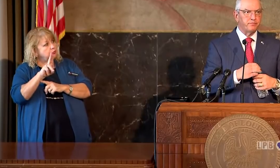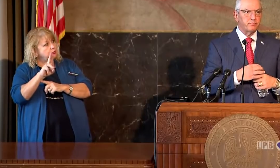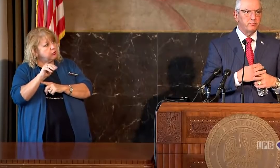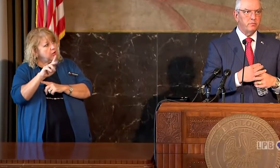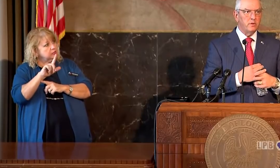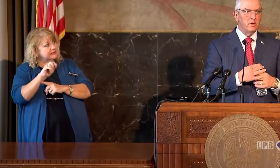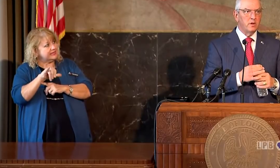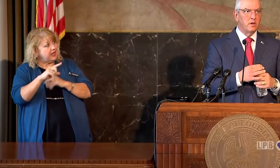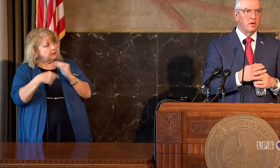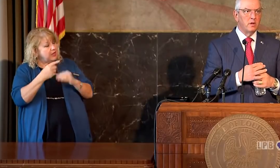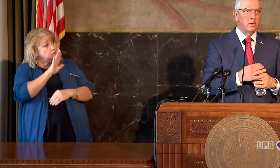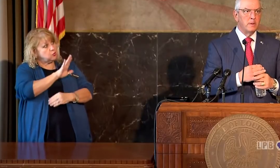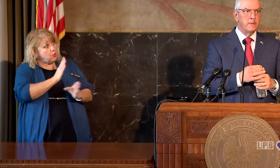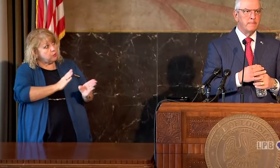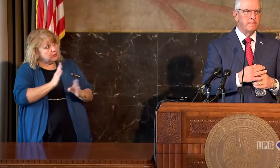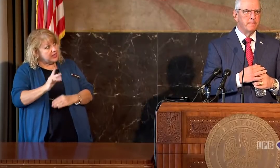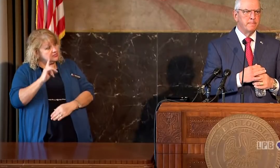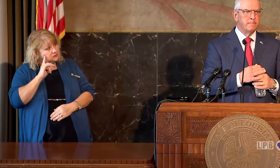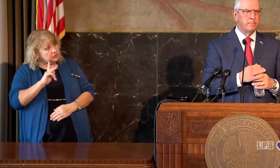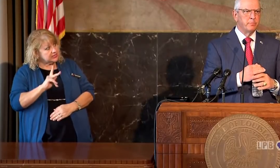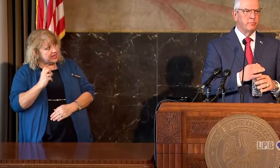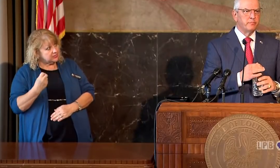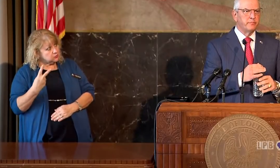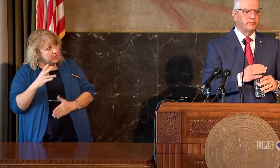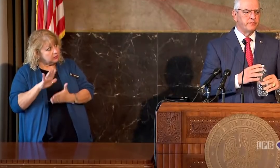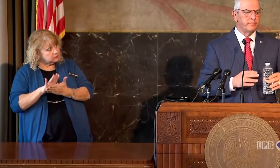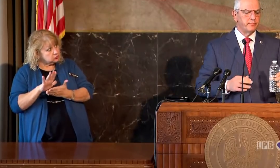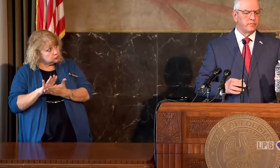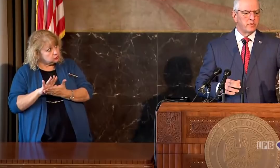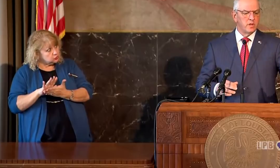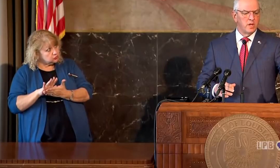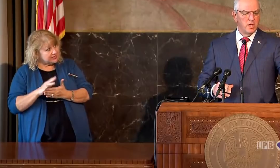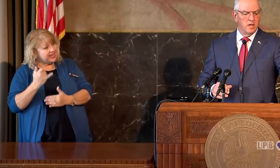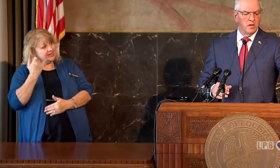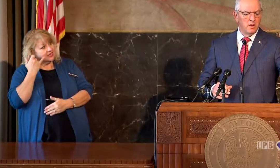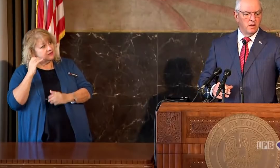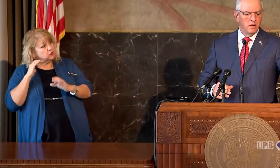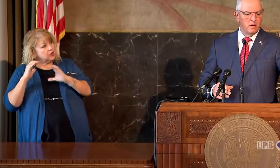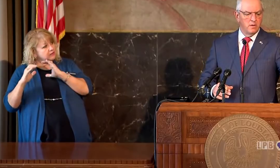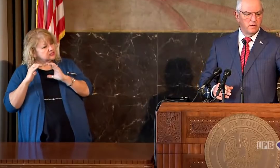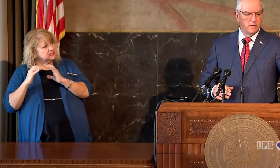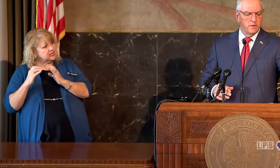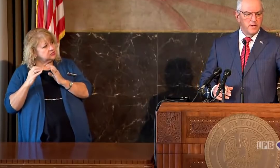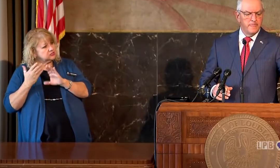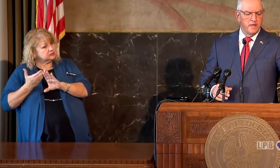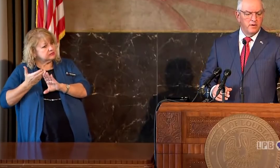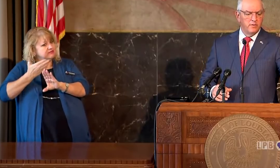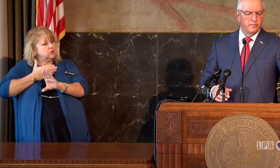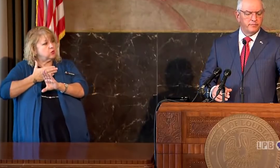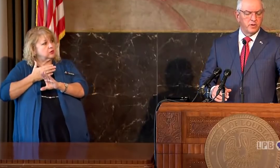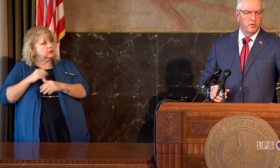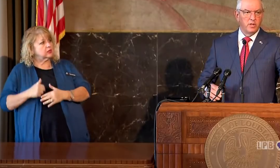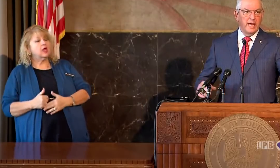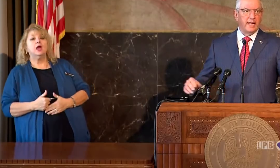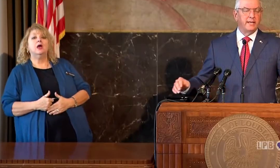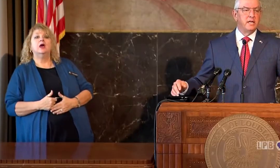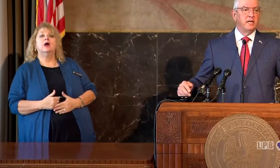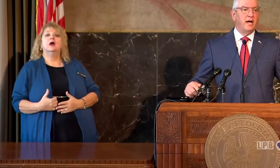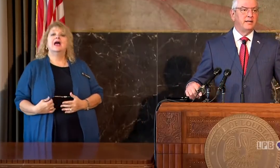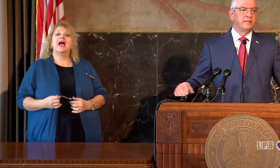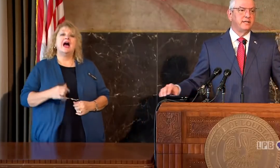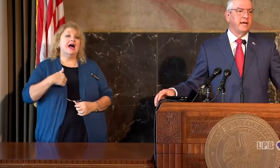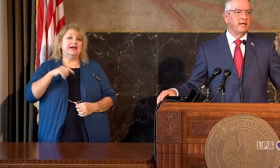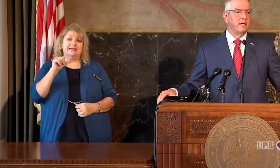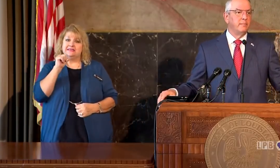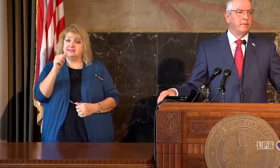your plans on K-12 schools, and what kind of conversation did you have with him in advance? No, I did